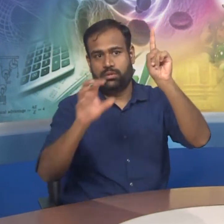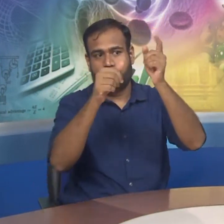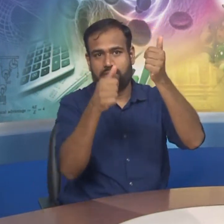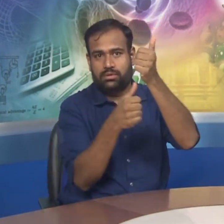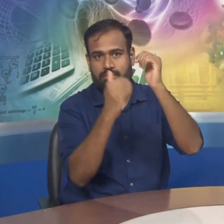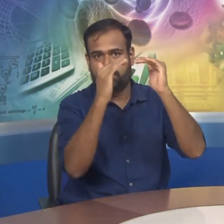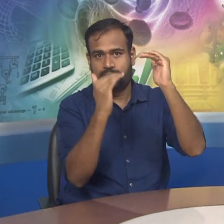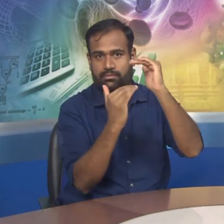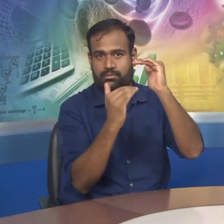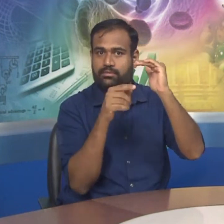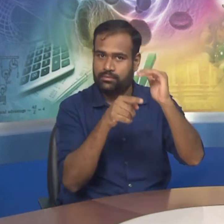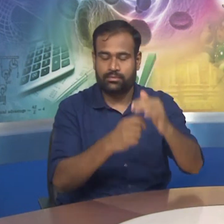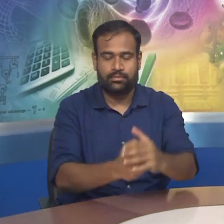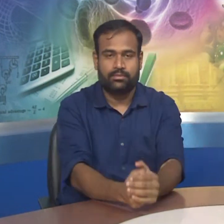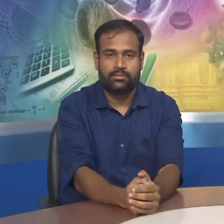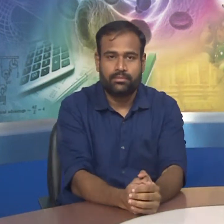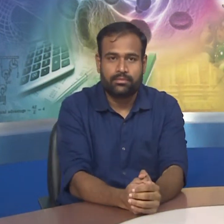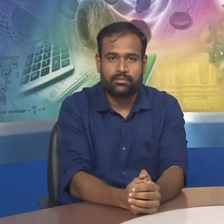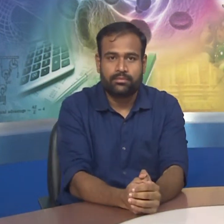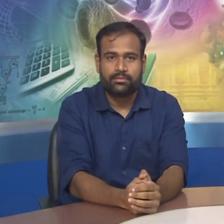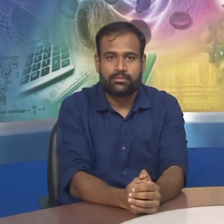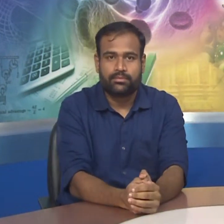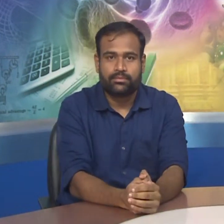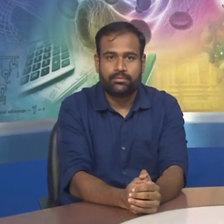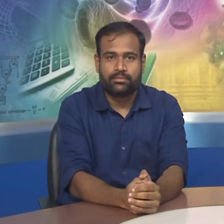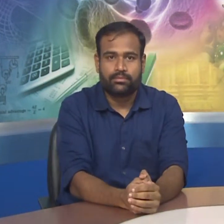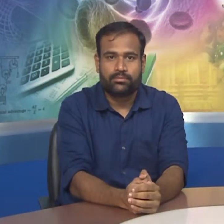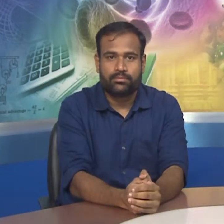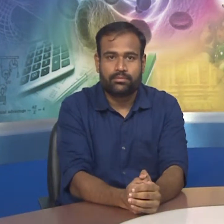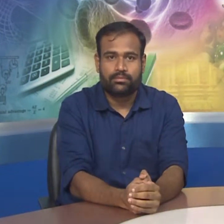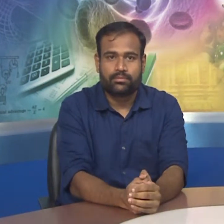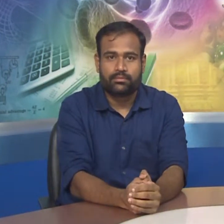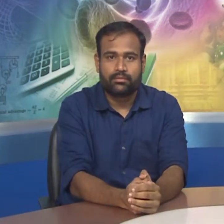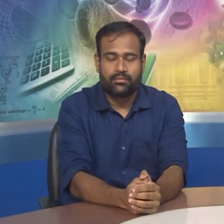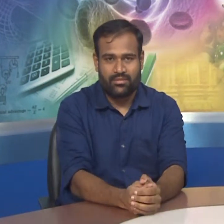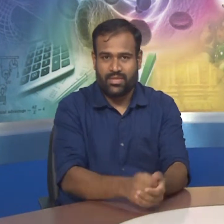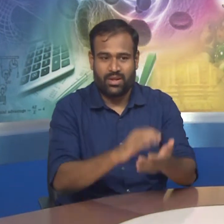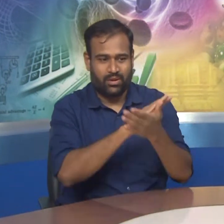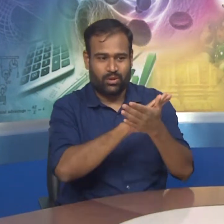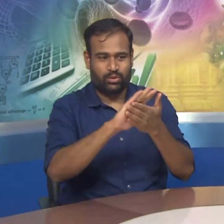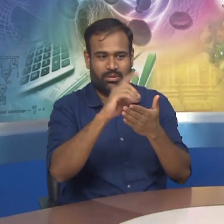There is only one Supreme Court, and in all states we have high courts.